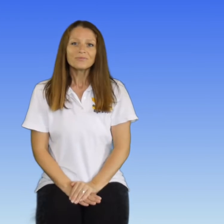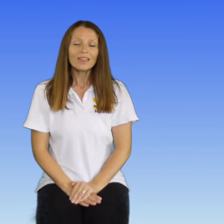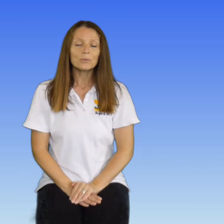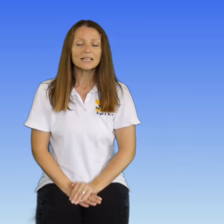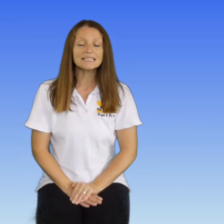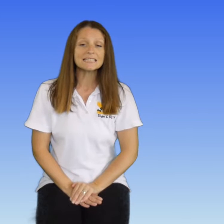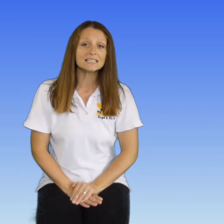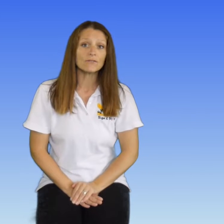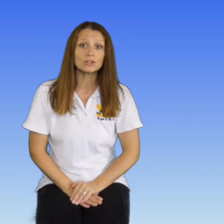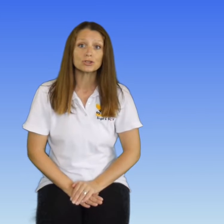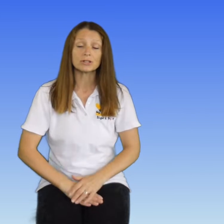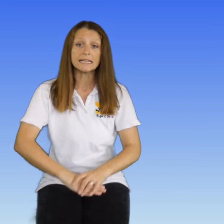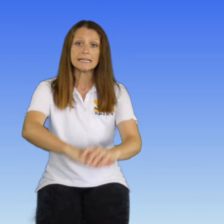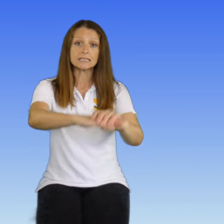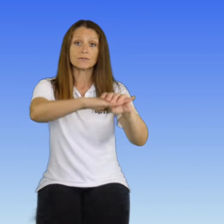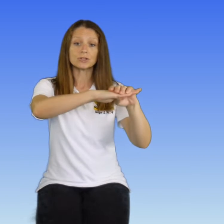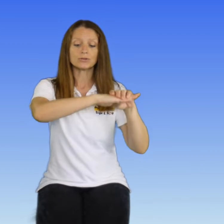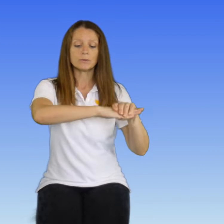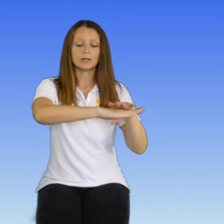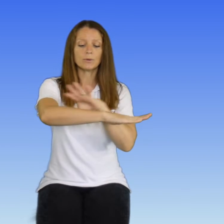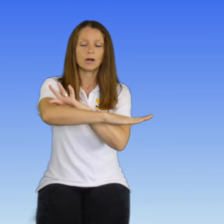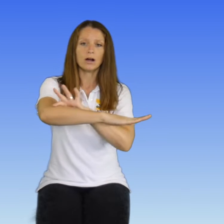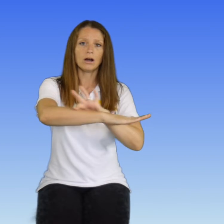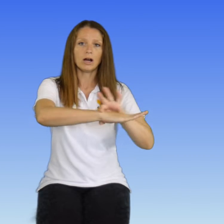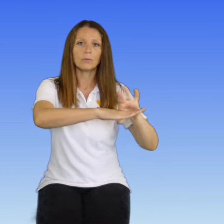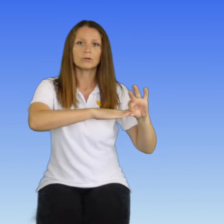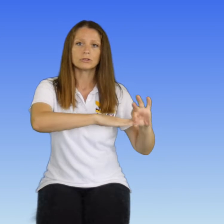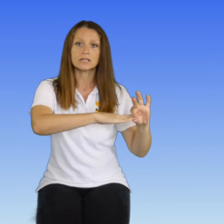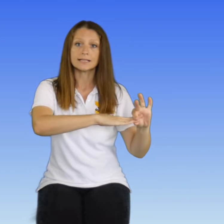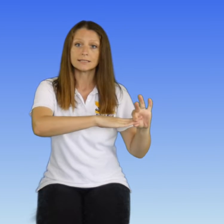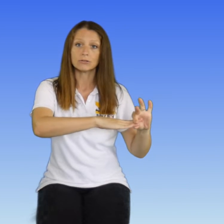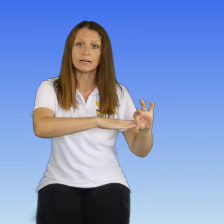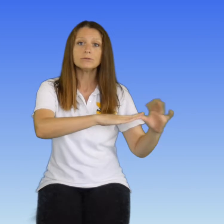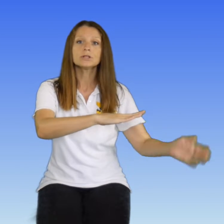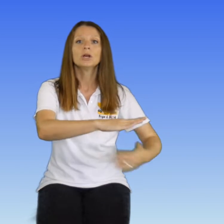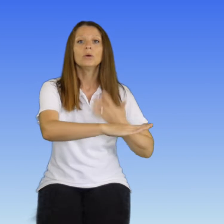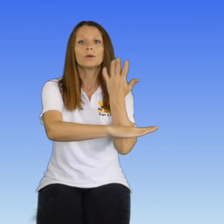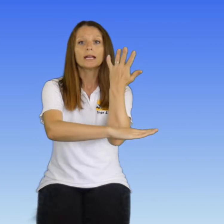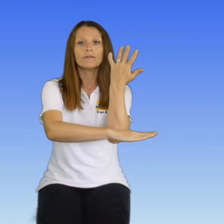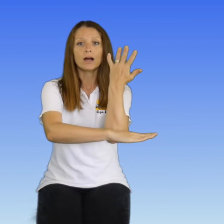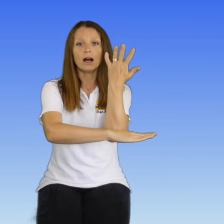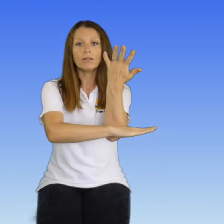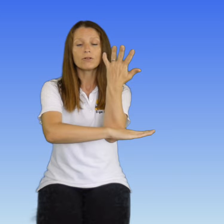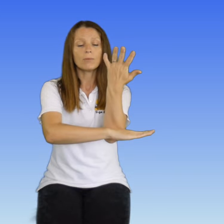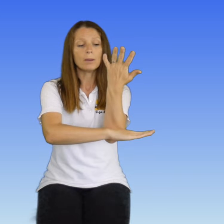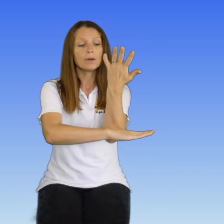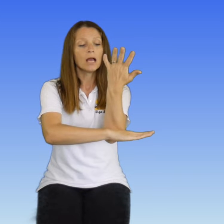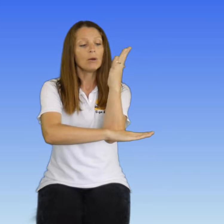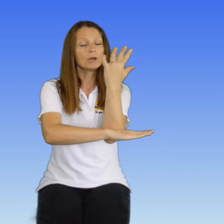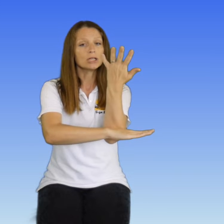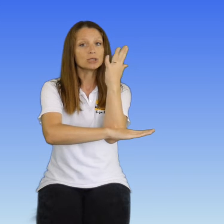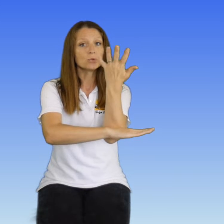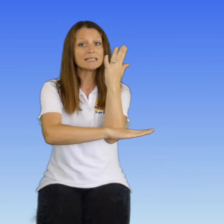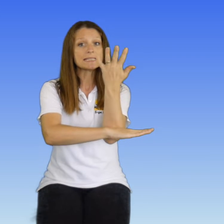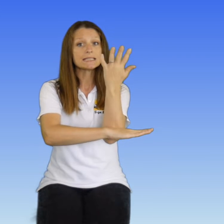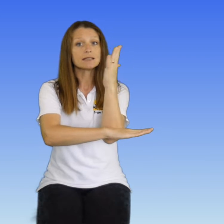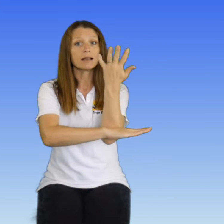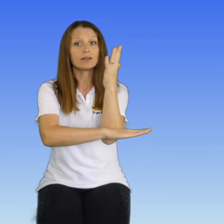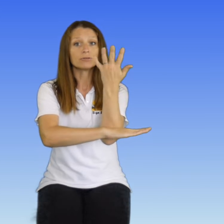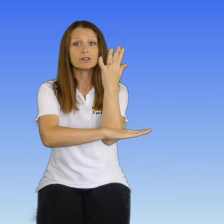We're going to need the sign for tree. So for tree, we're going to put our arm across like it's the ground. We're going to have our other arm up. We're going to twist at the wrist